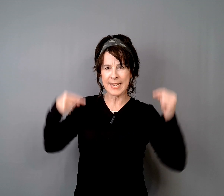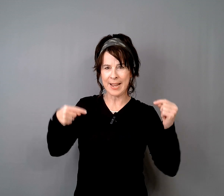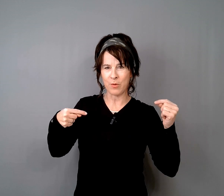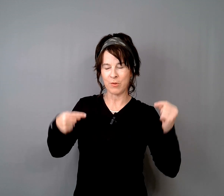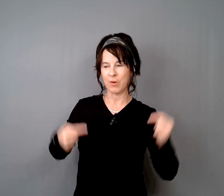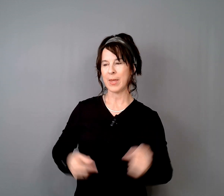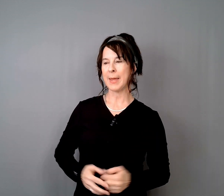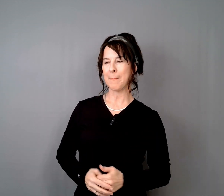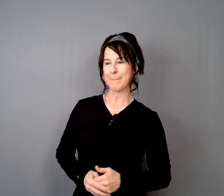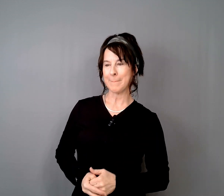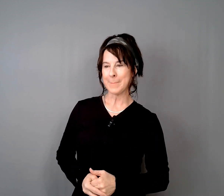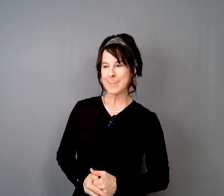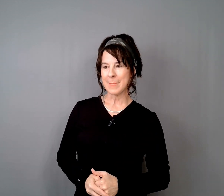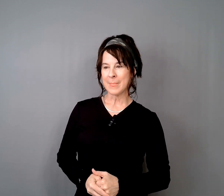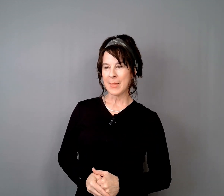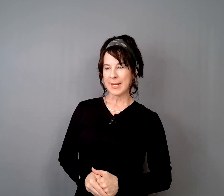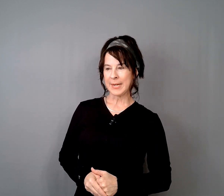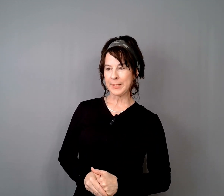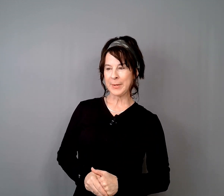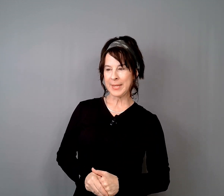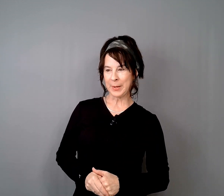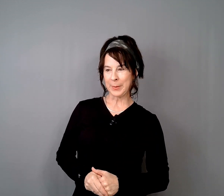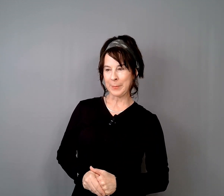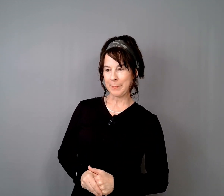down, okay? Here we go.